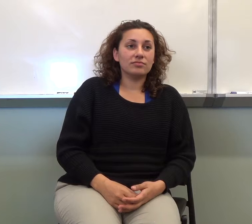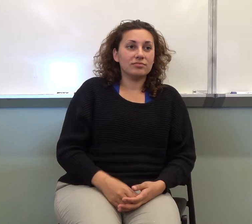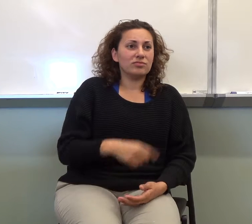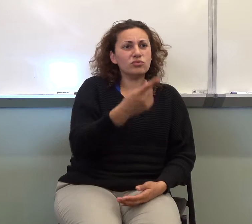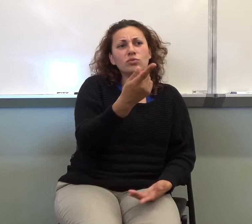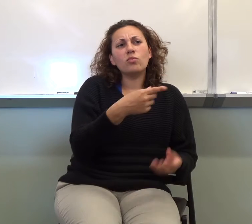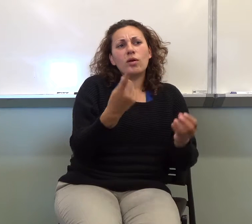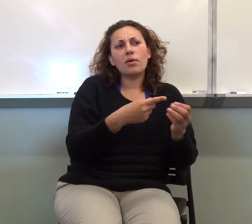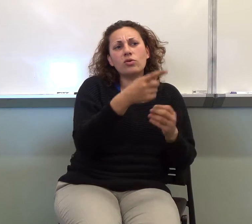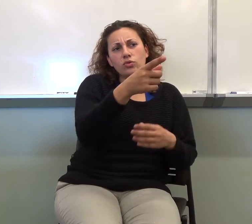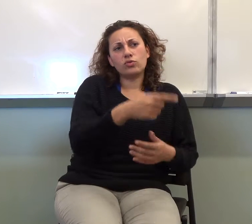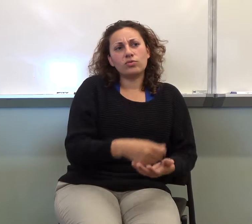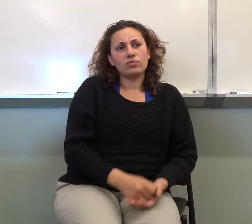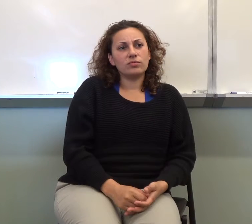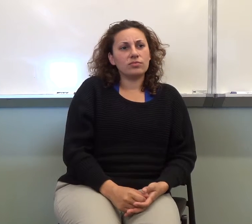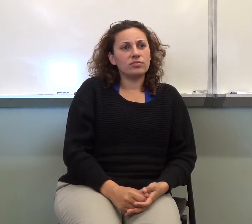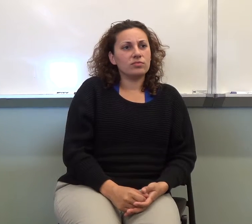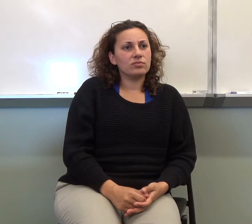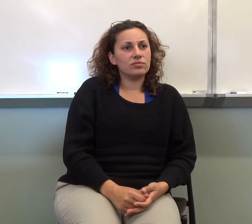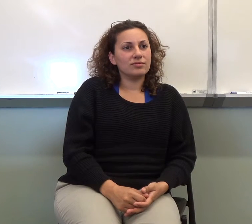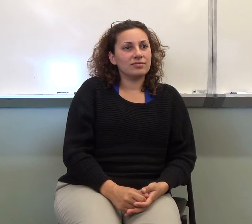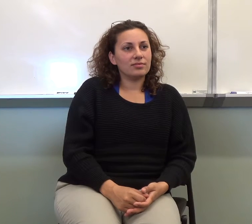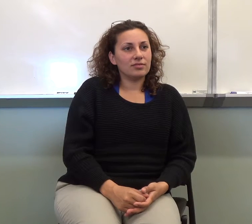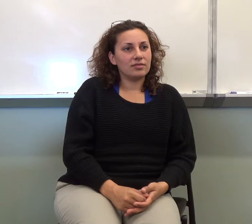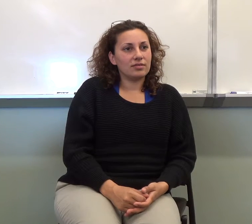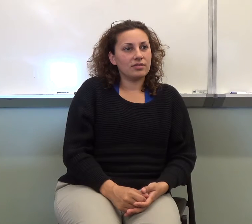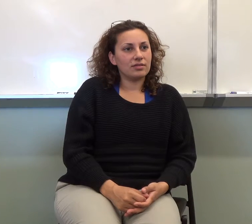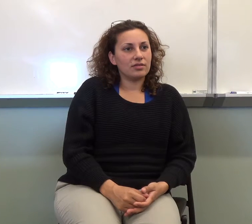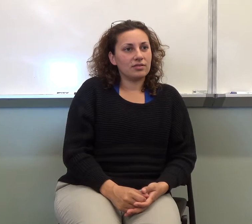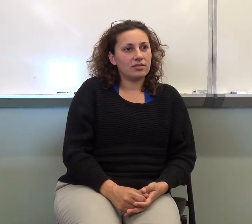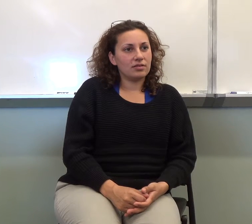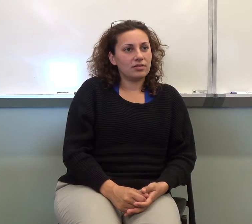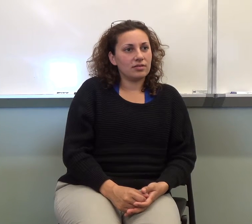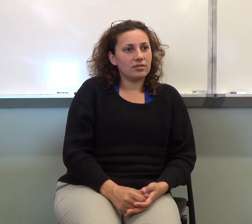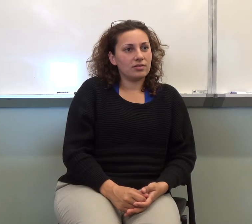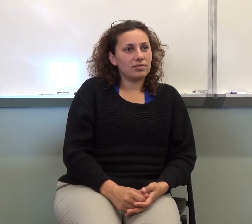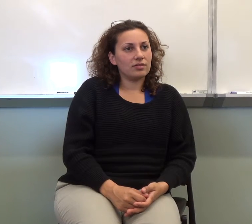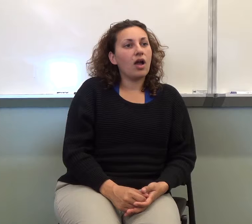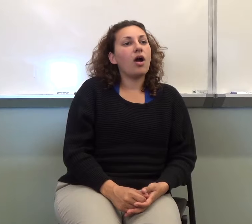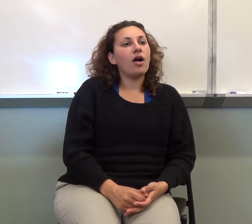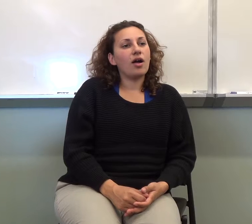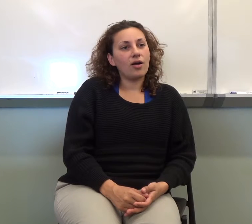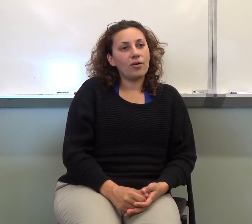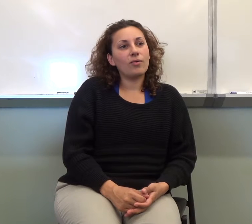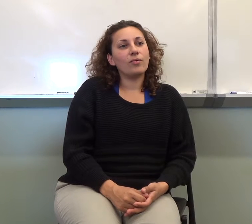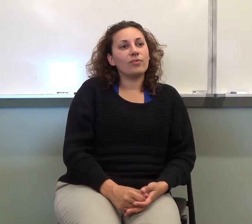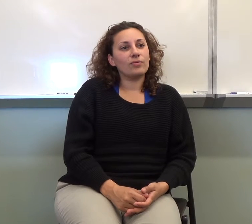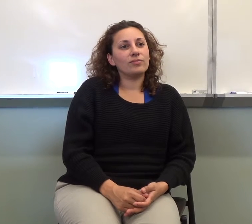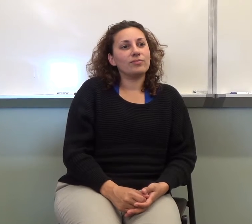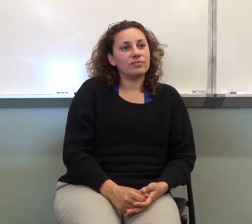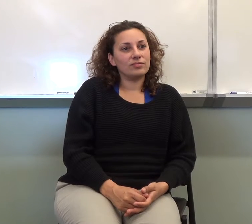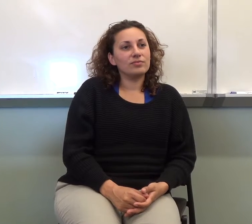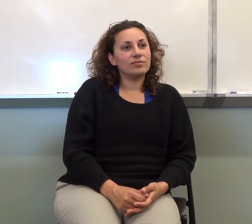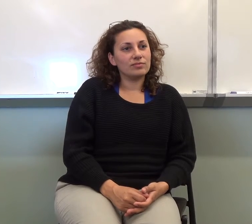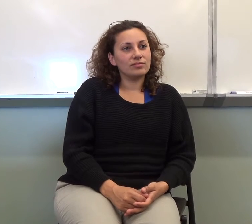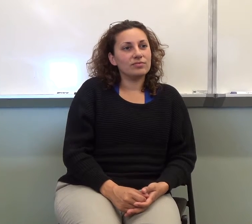in other words, all possible events is 22. But we're asked about freshmen. Okay, well, there's 4 freshmen in